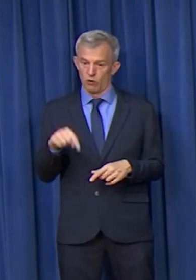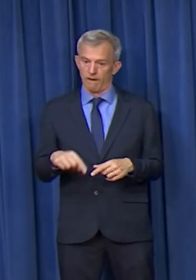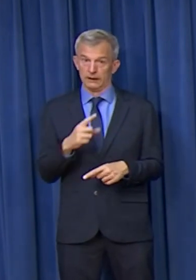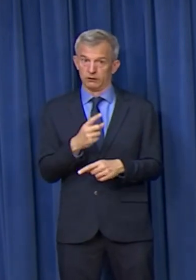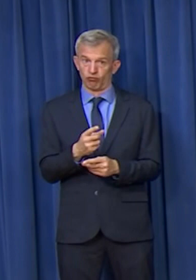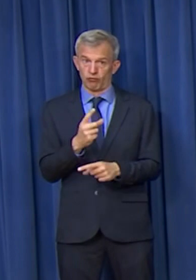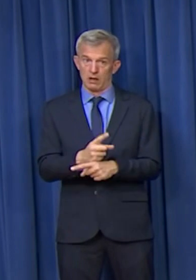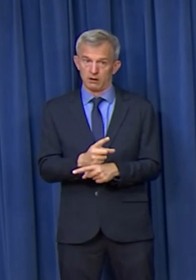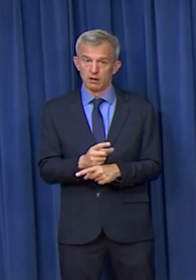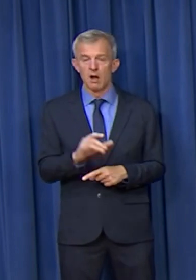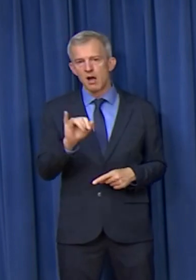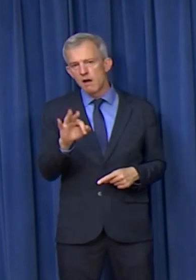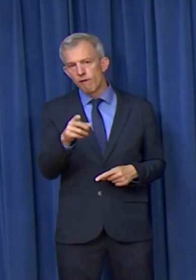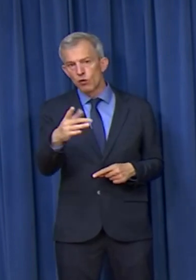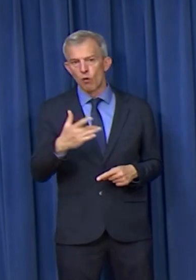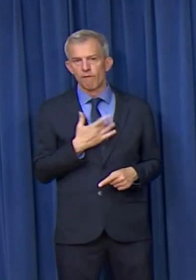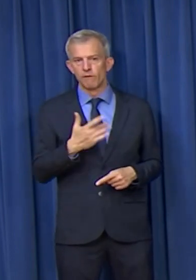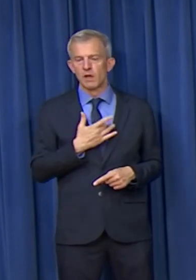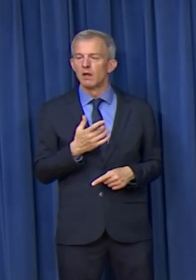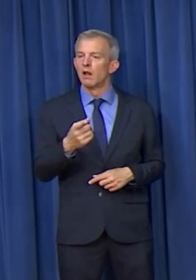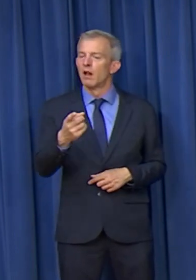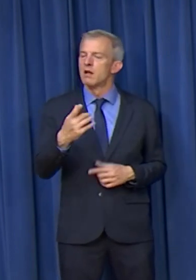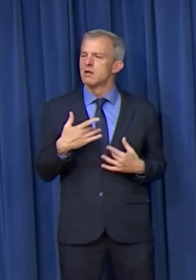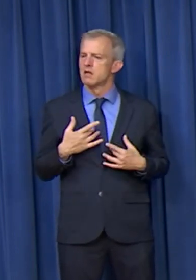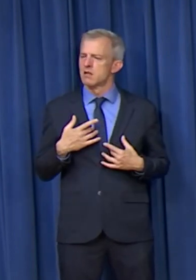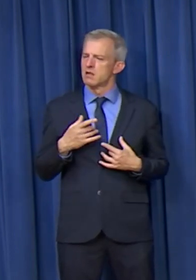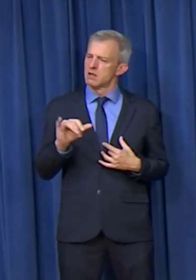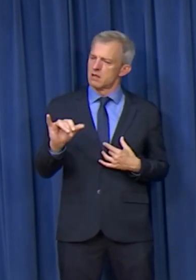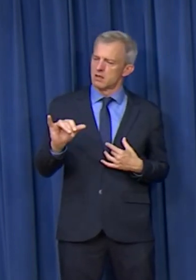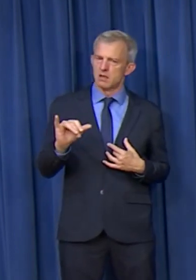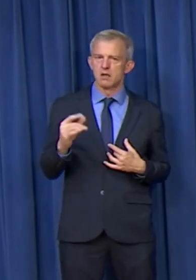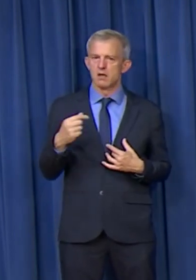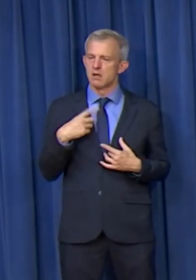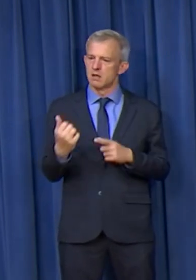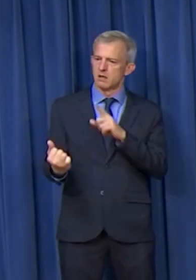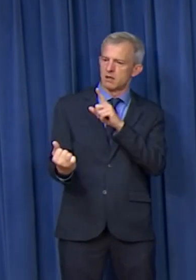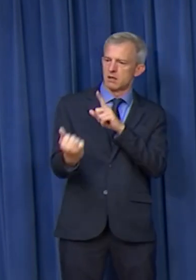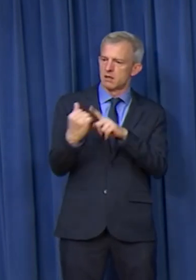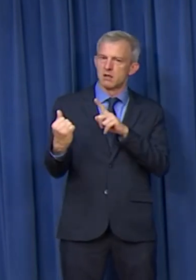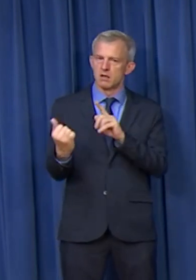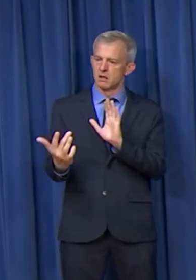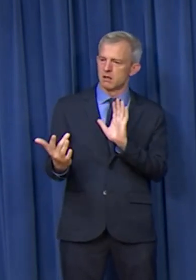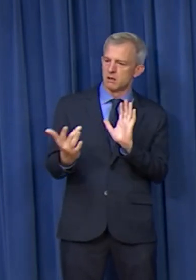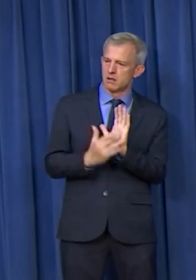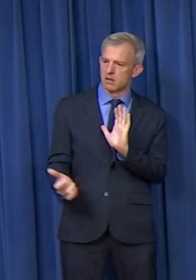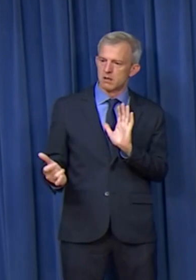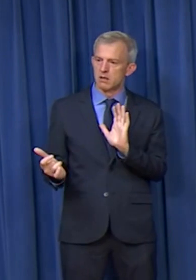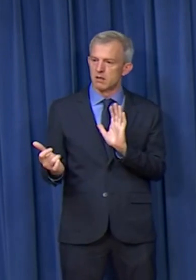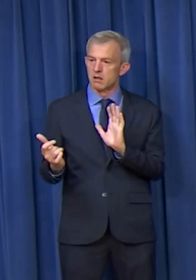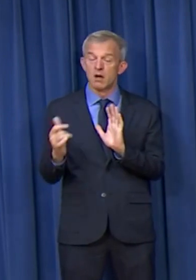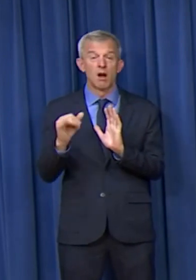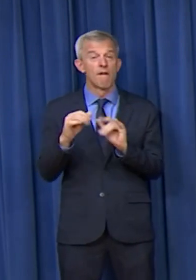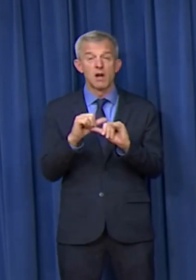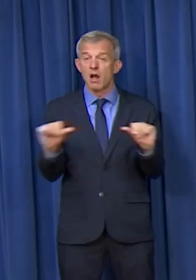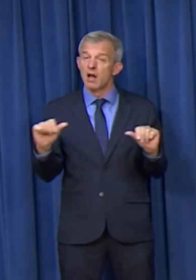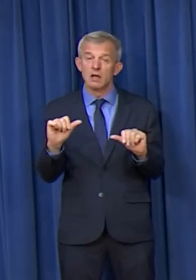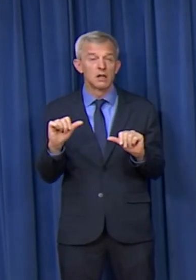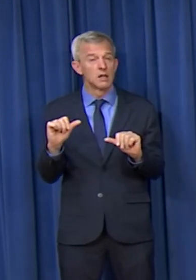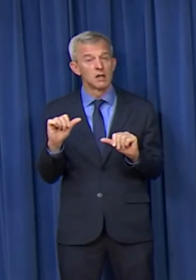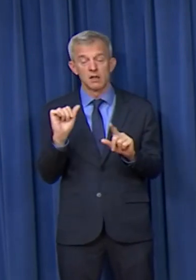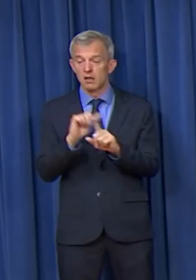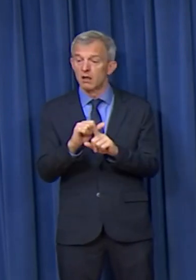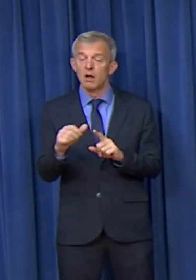you think that you might be a victim of a COVID-19 scam of any kind, be it price gouging